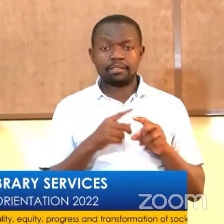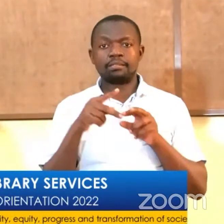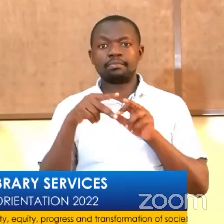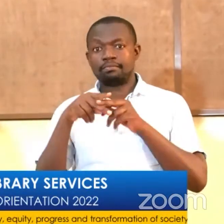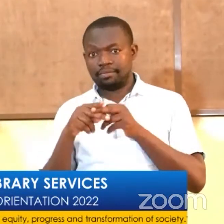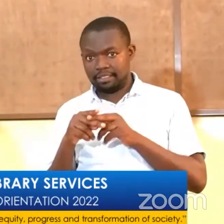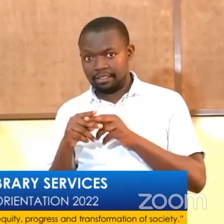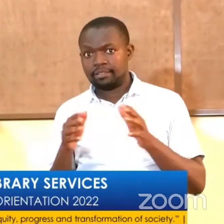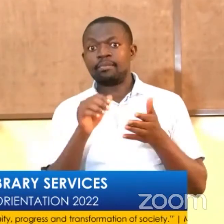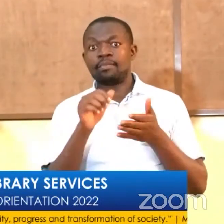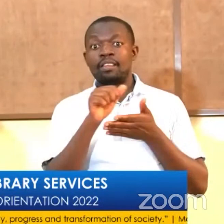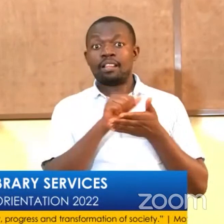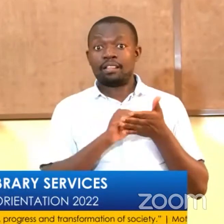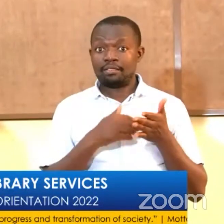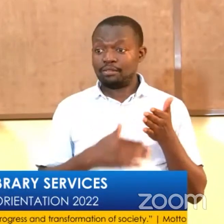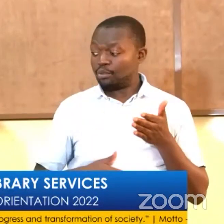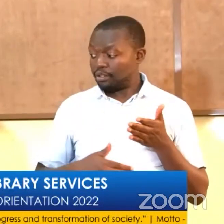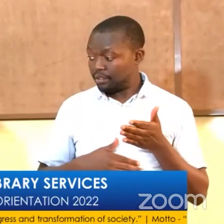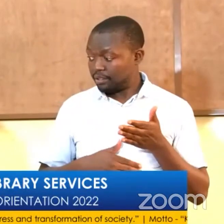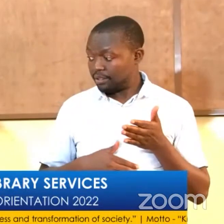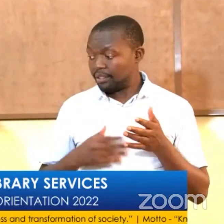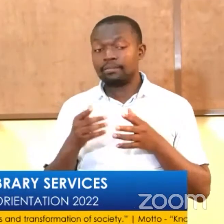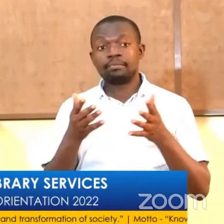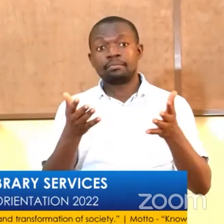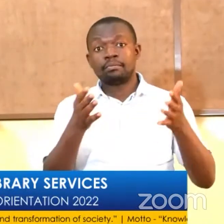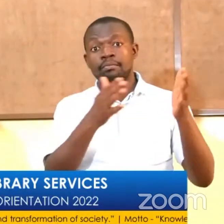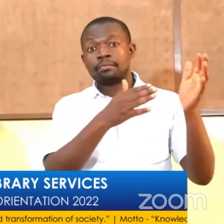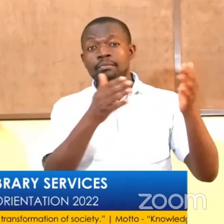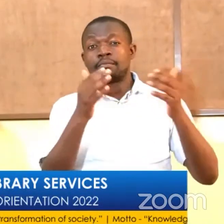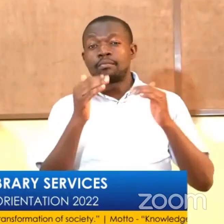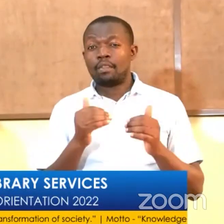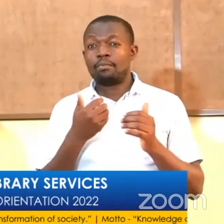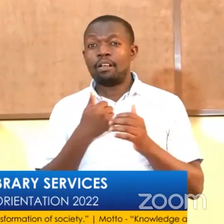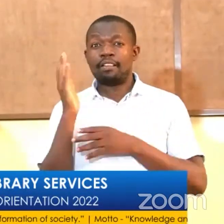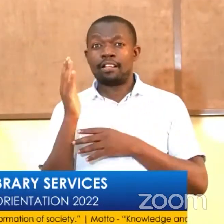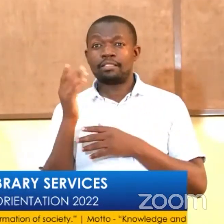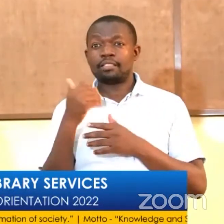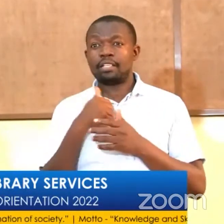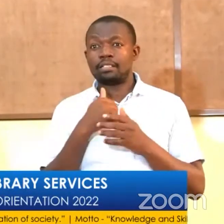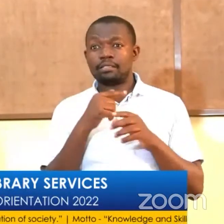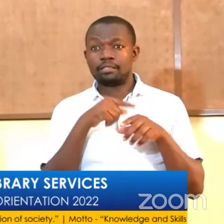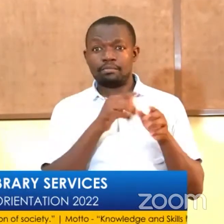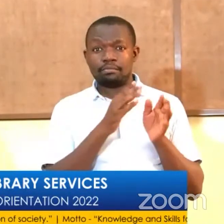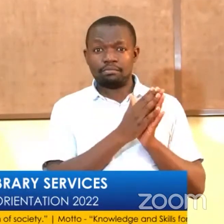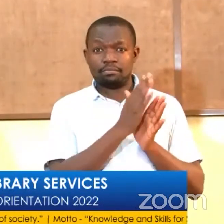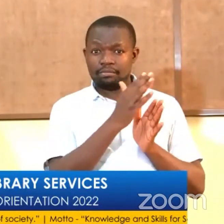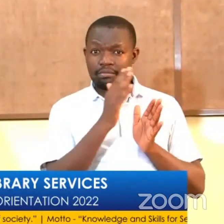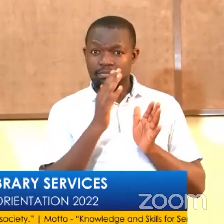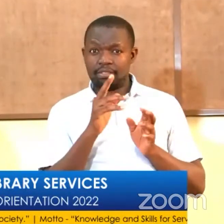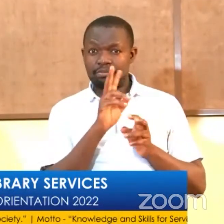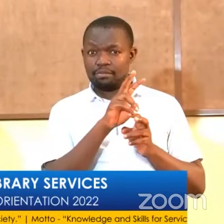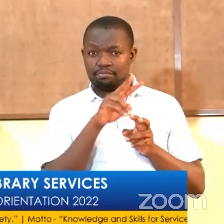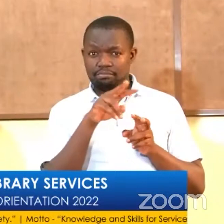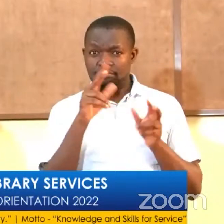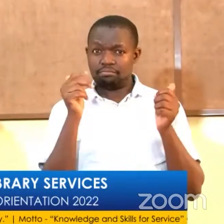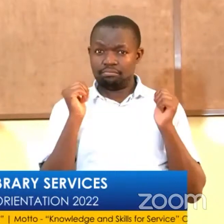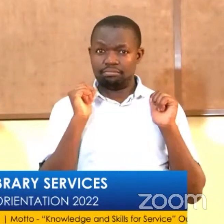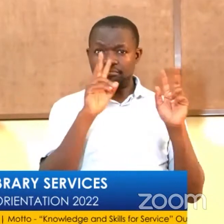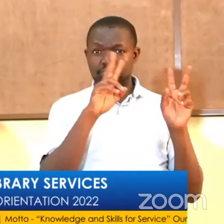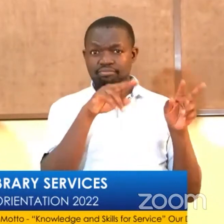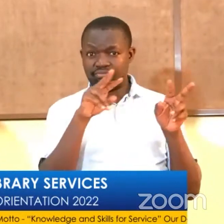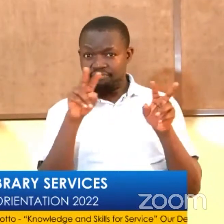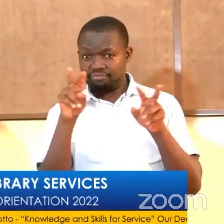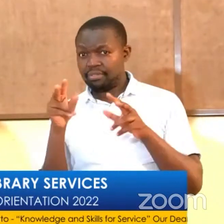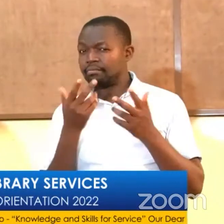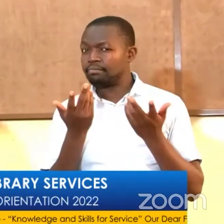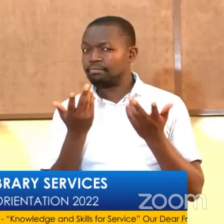natural sciences. Shall we have lectures during library tour? Answered. Will the head of